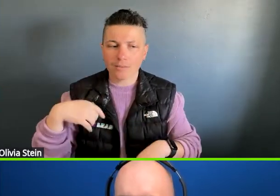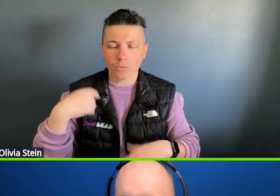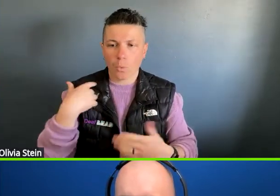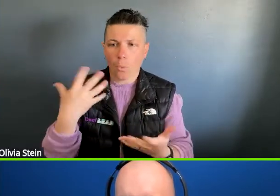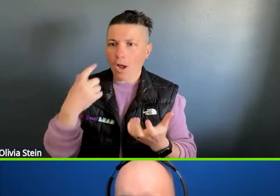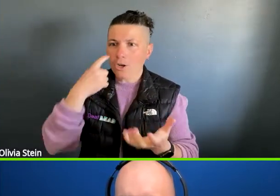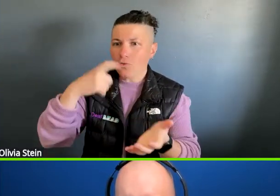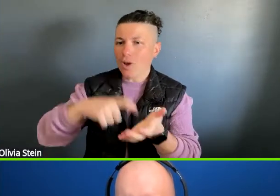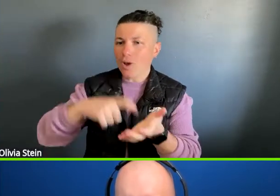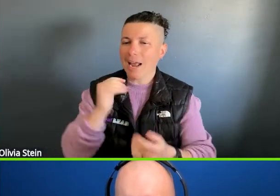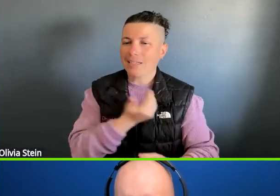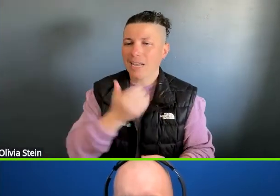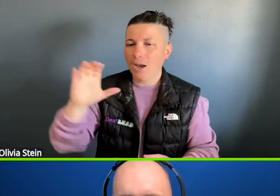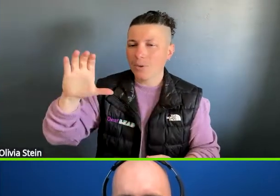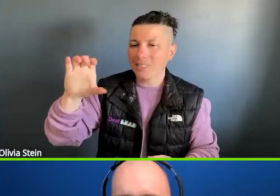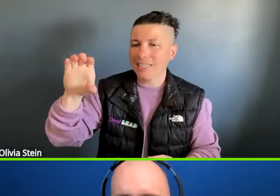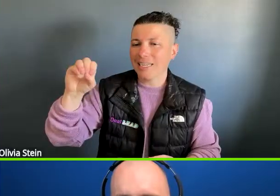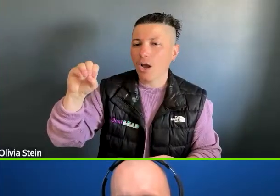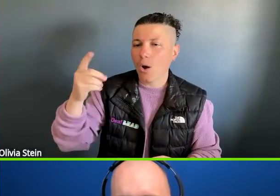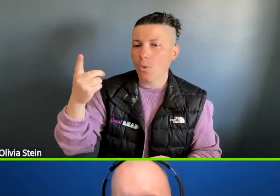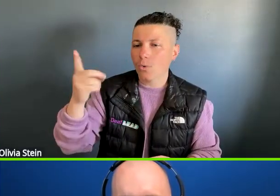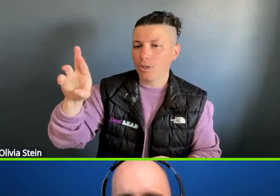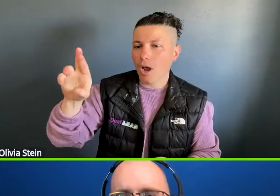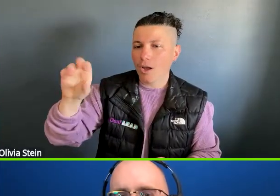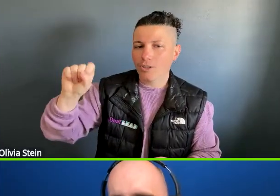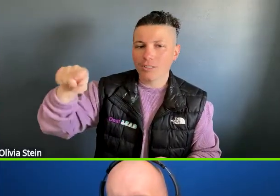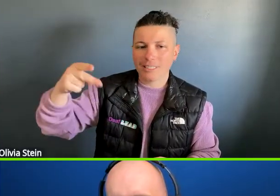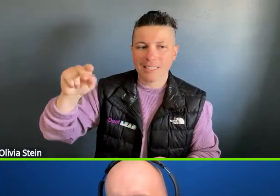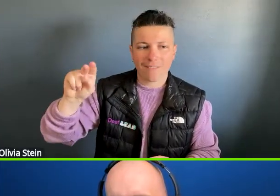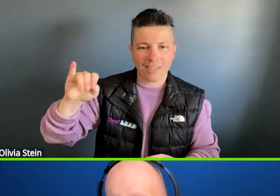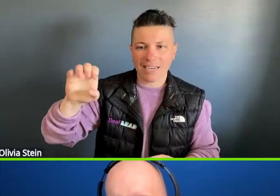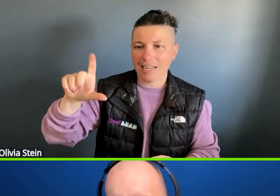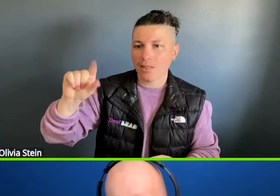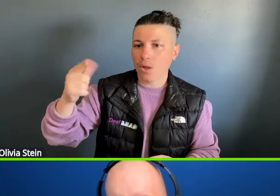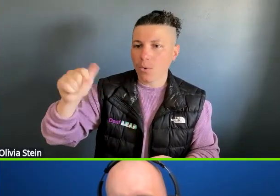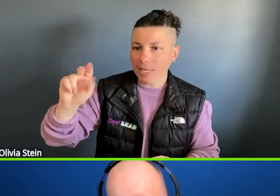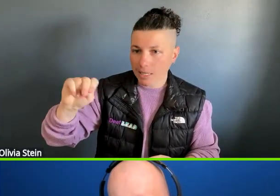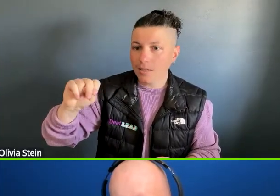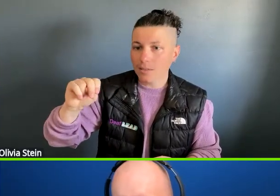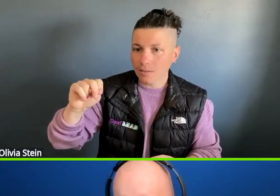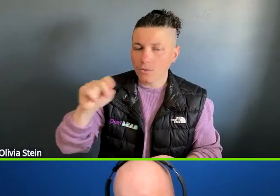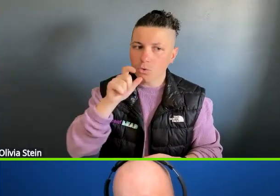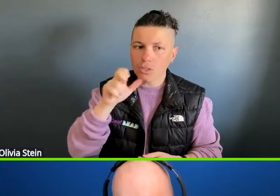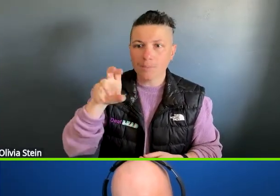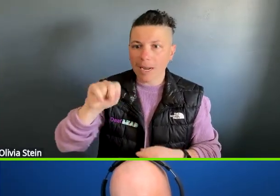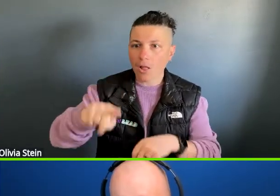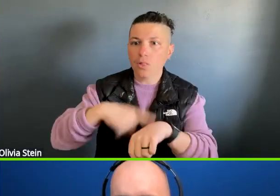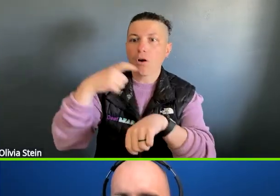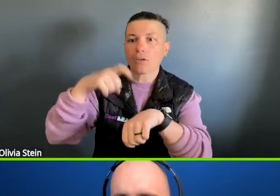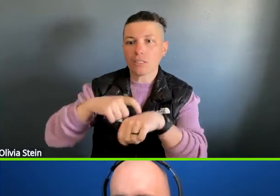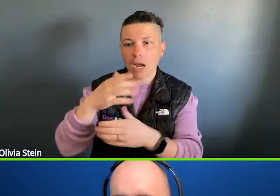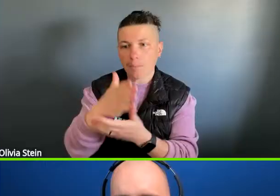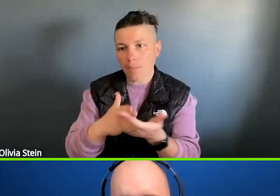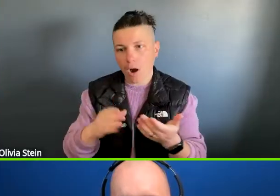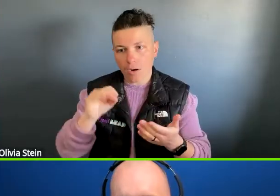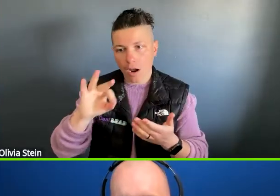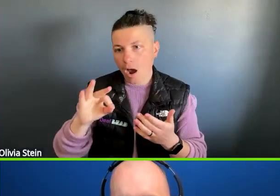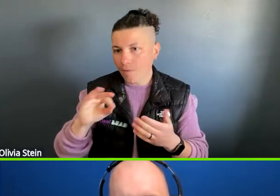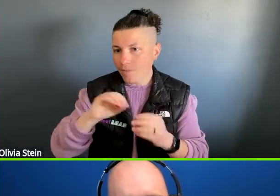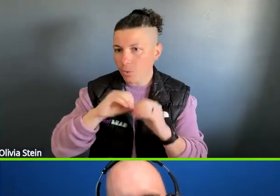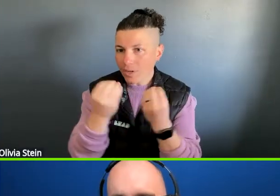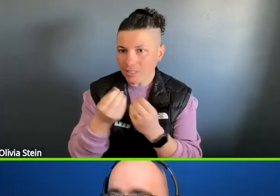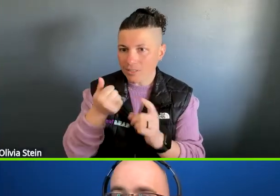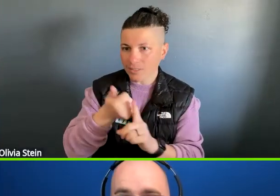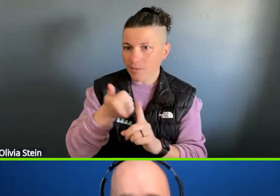And in 30 years of operation, we wanted to recognize our CEO as well, Dr. Stephanie Logan, who has